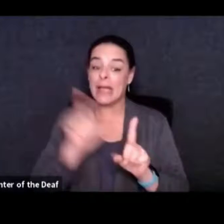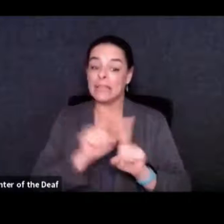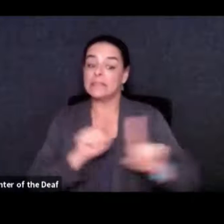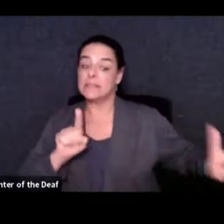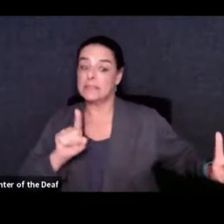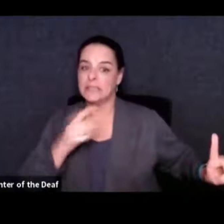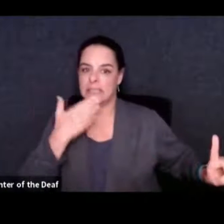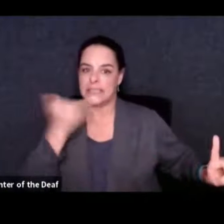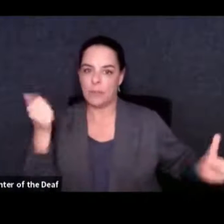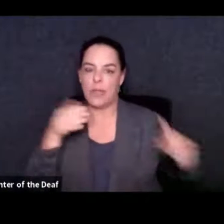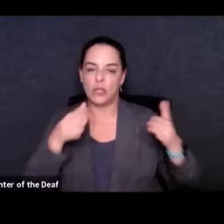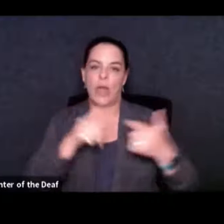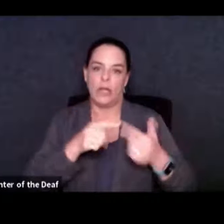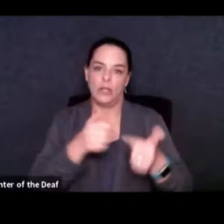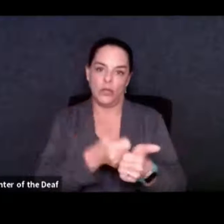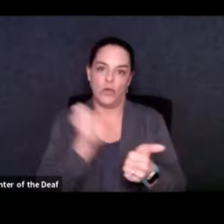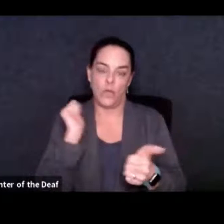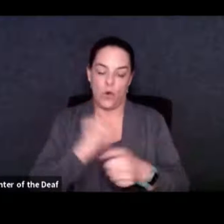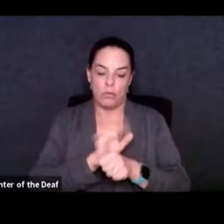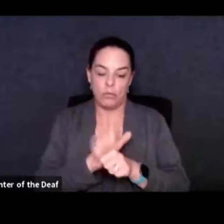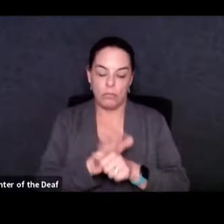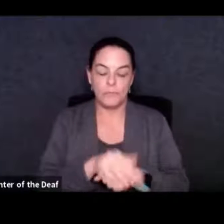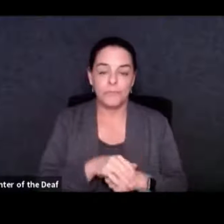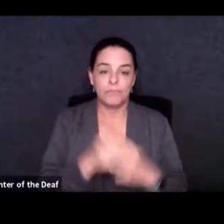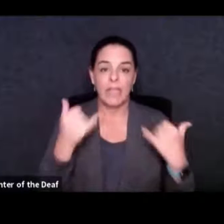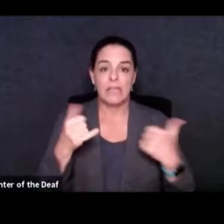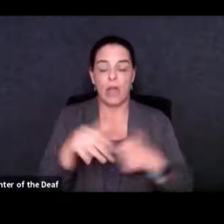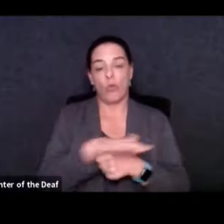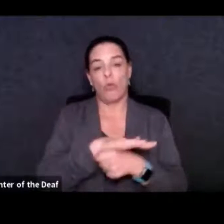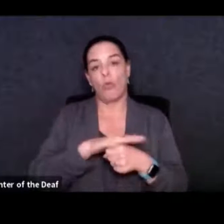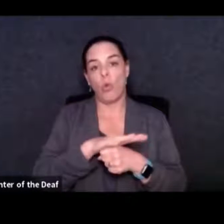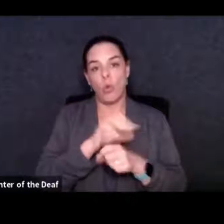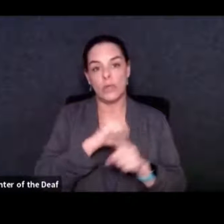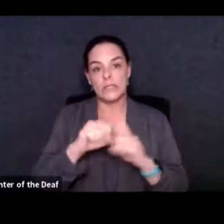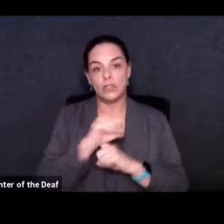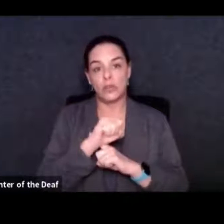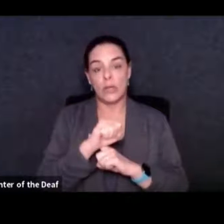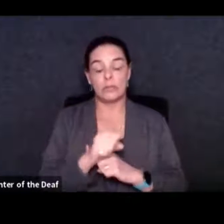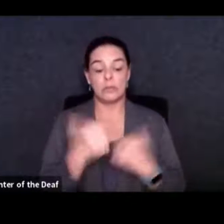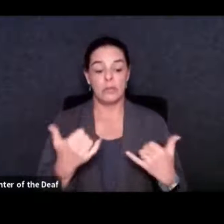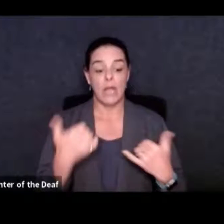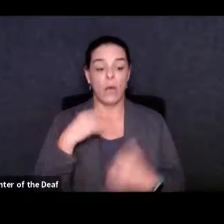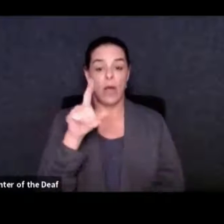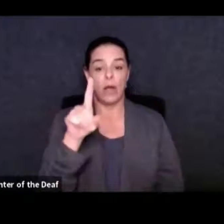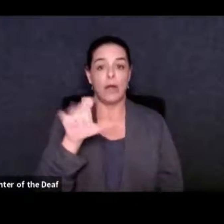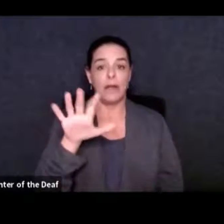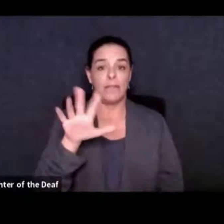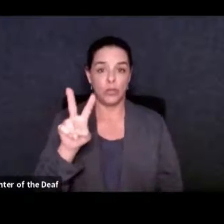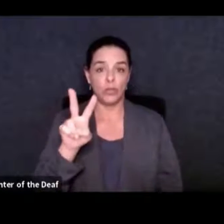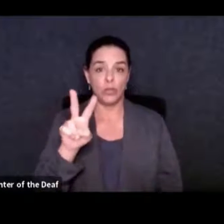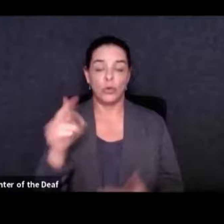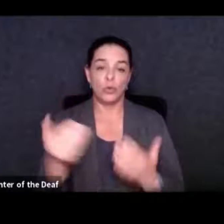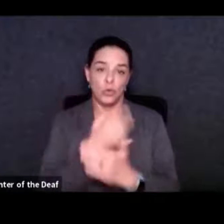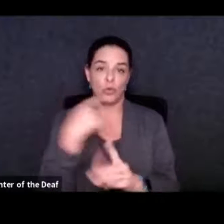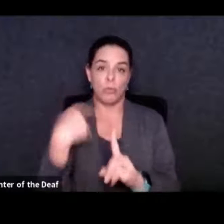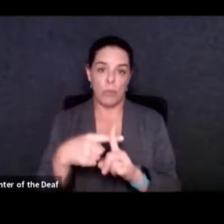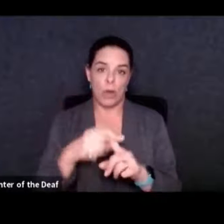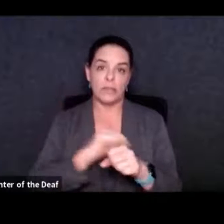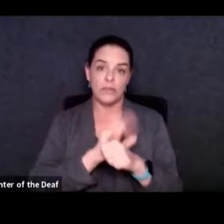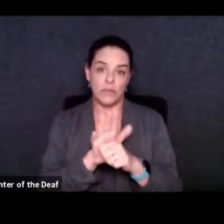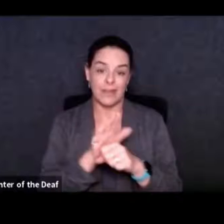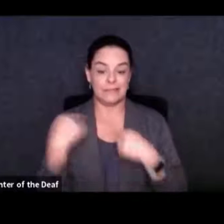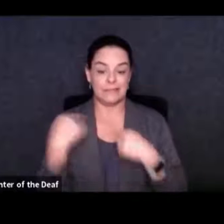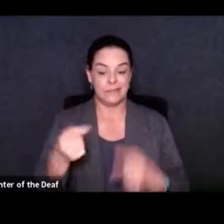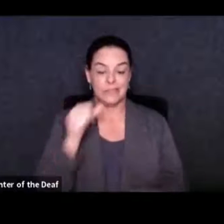quarantined. We will now move into the local situation. We have 152 new confirmed cases since yesterday's